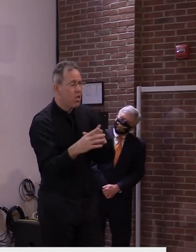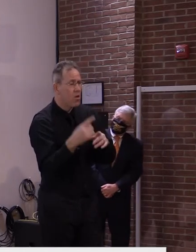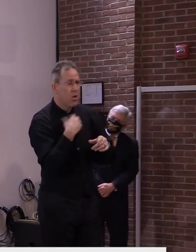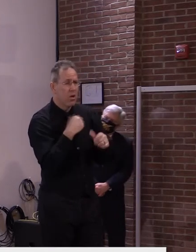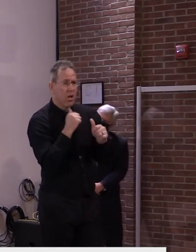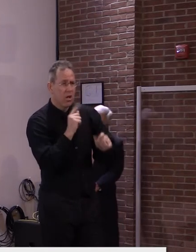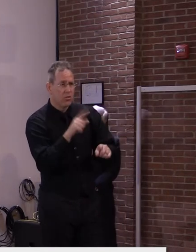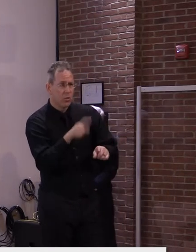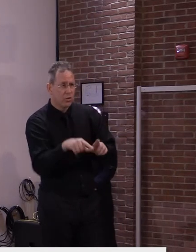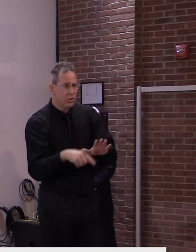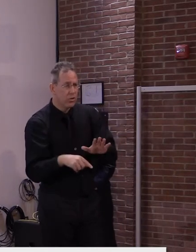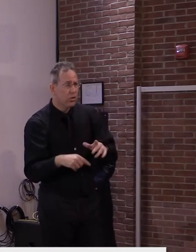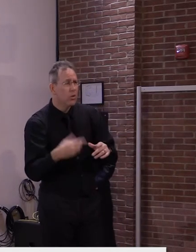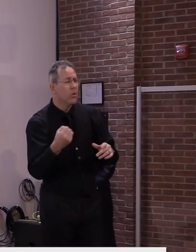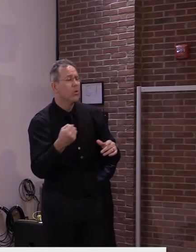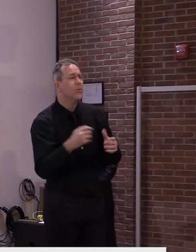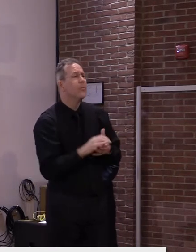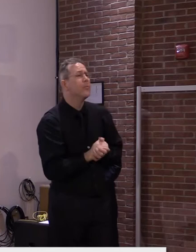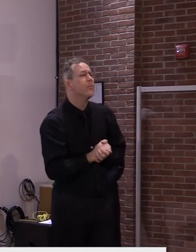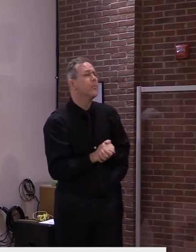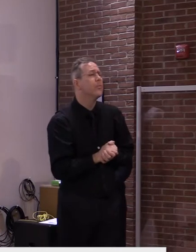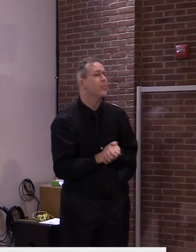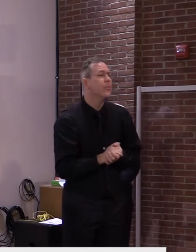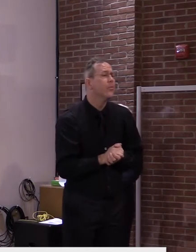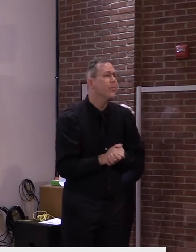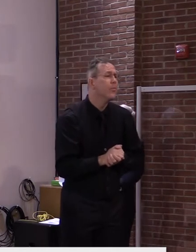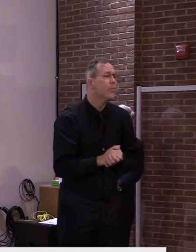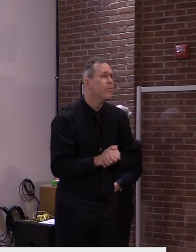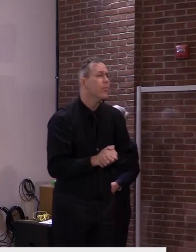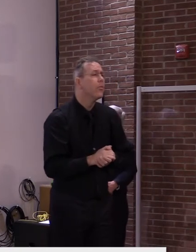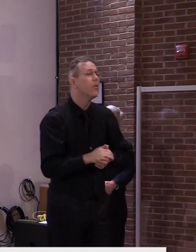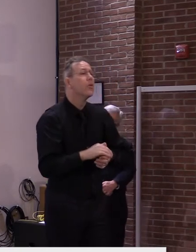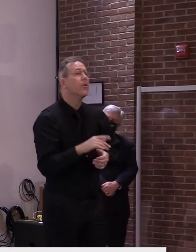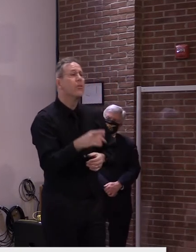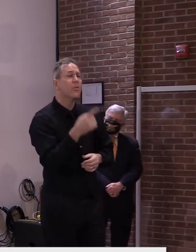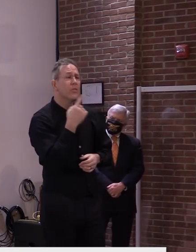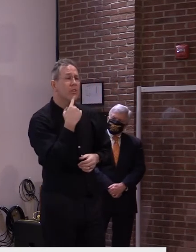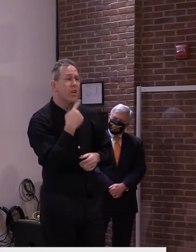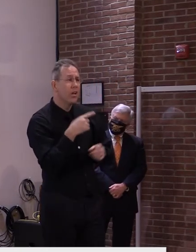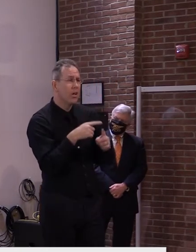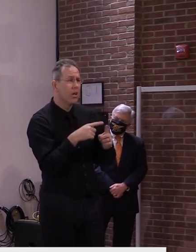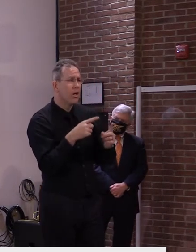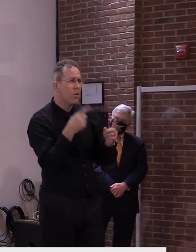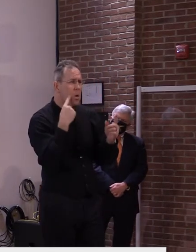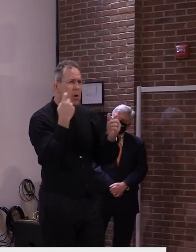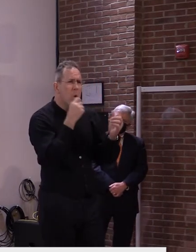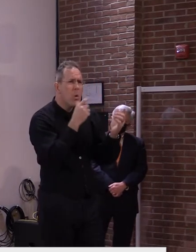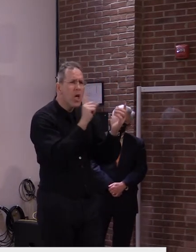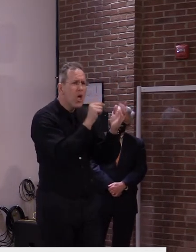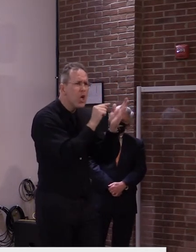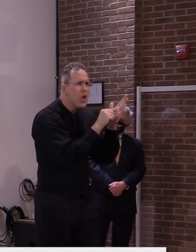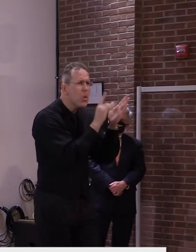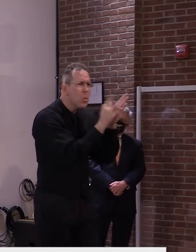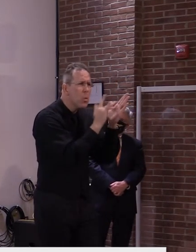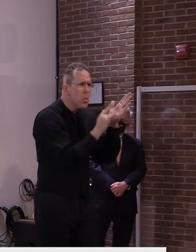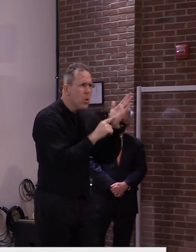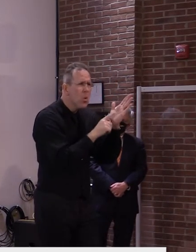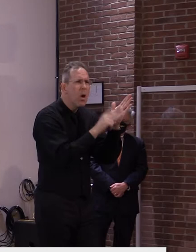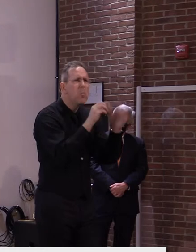what you said, Vermonters making a decision about where they go or where they don't go, I would hate for